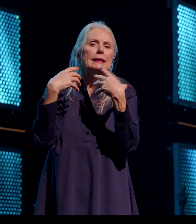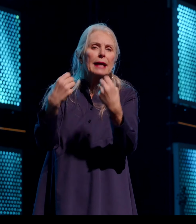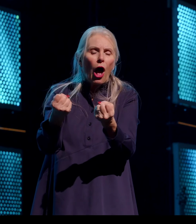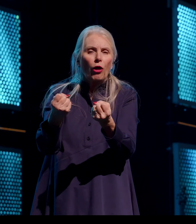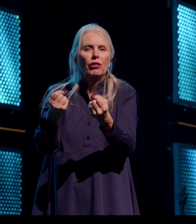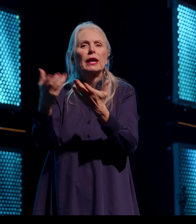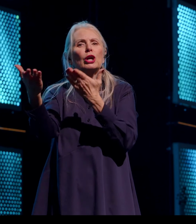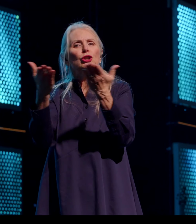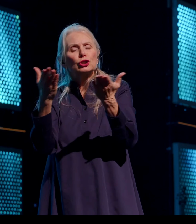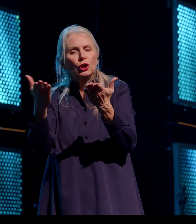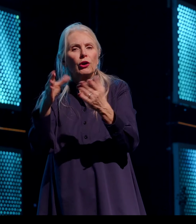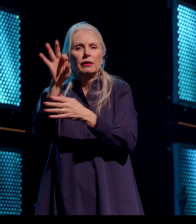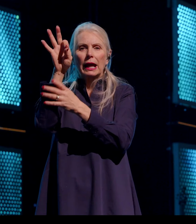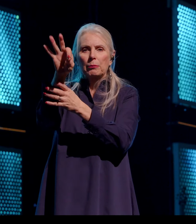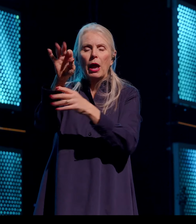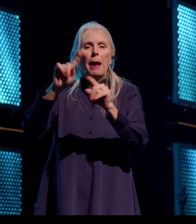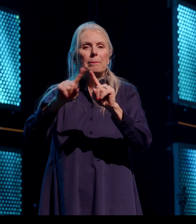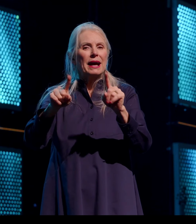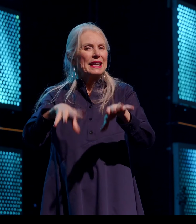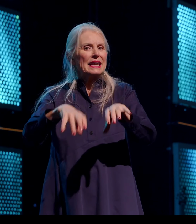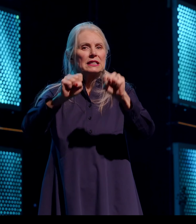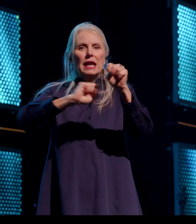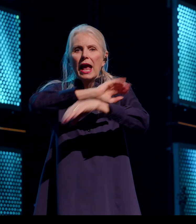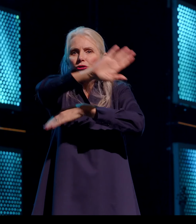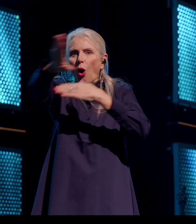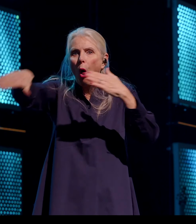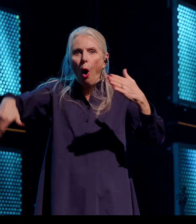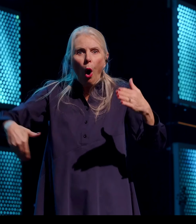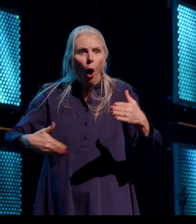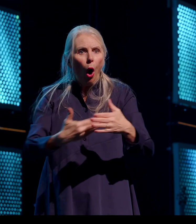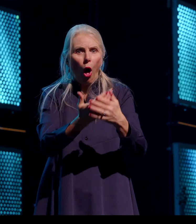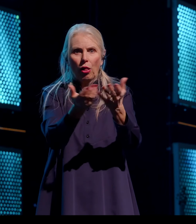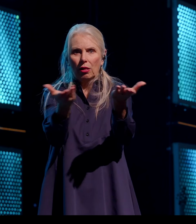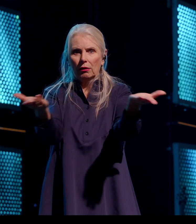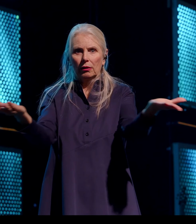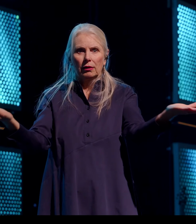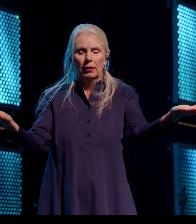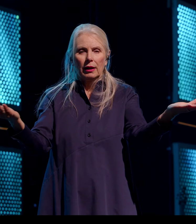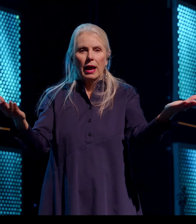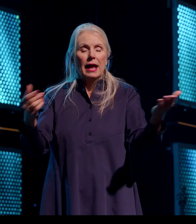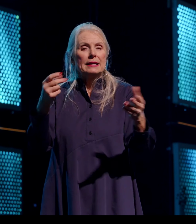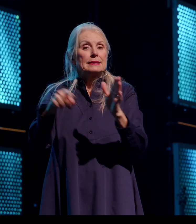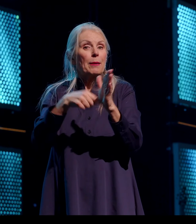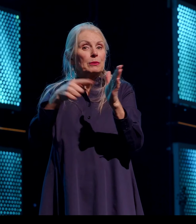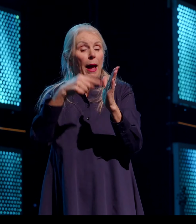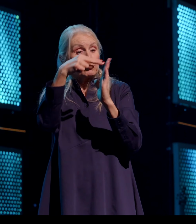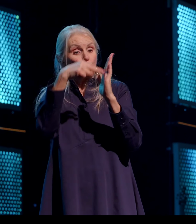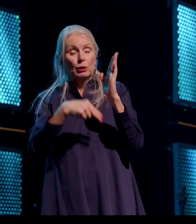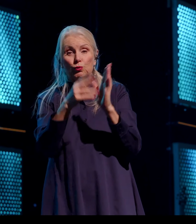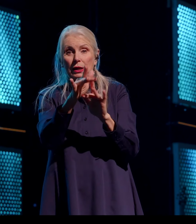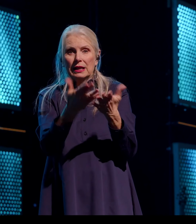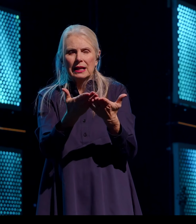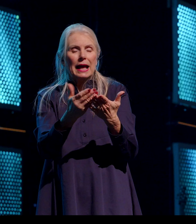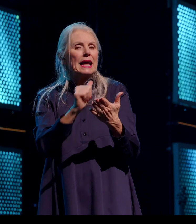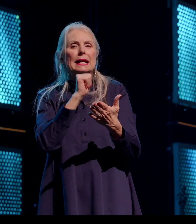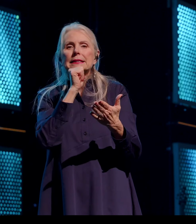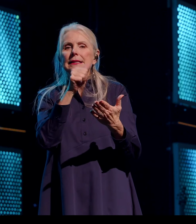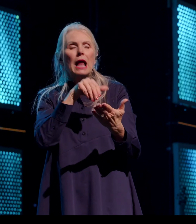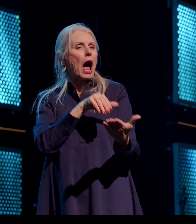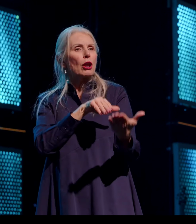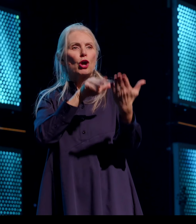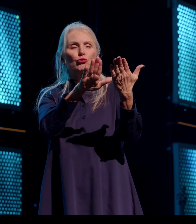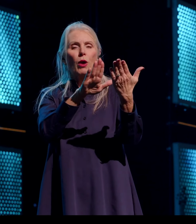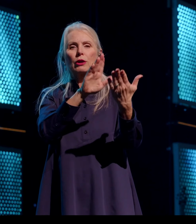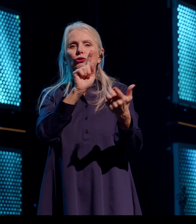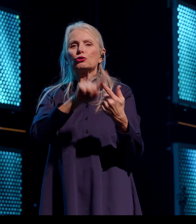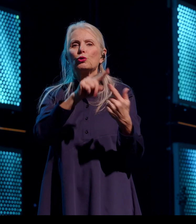they serve other people, but it takes all of us. So even as we read God's word is not being addressed to like these